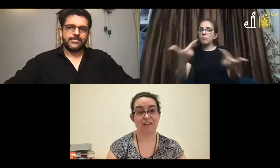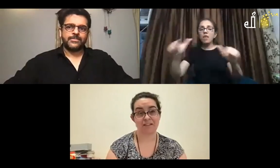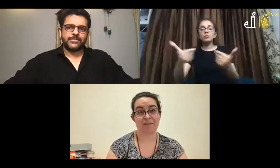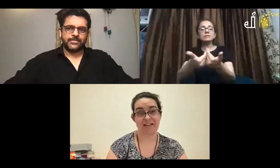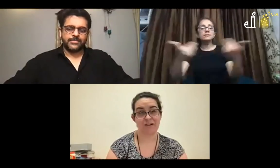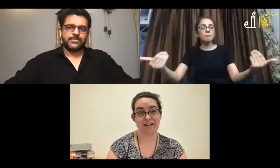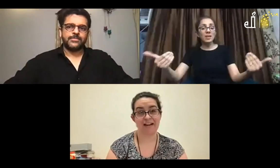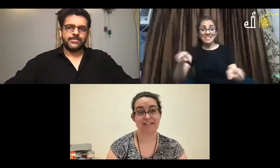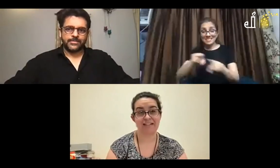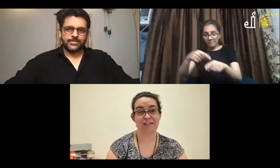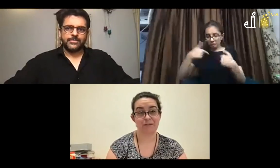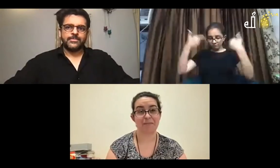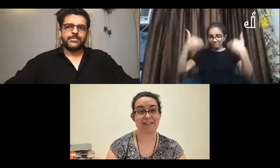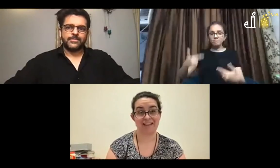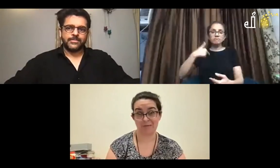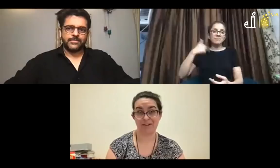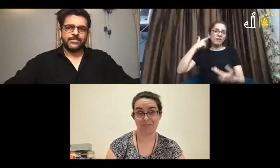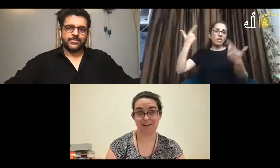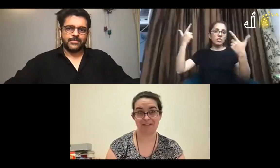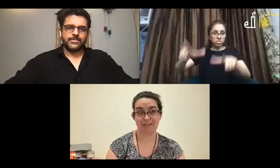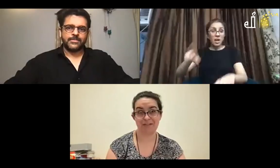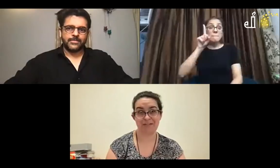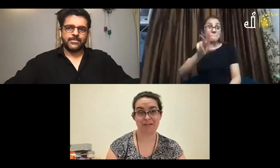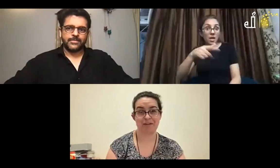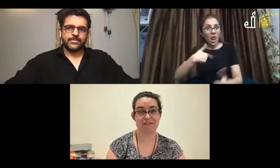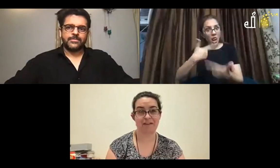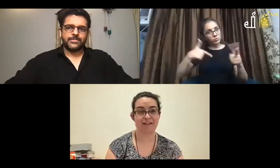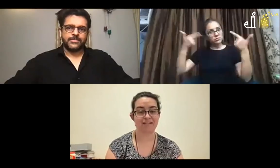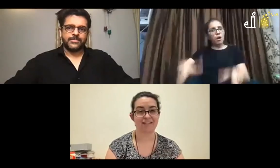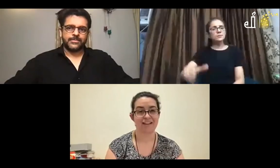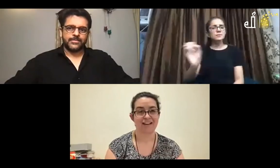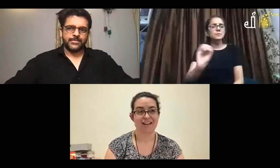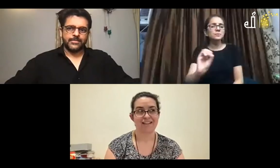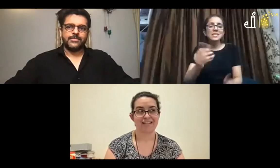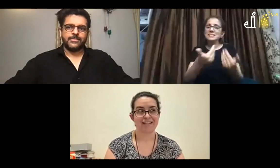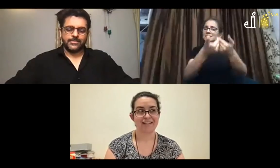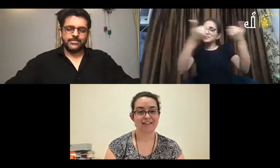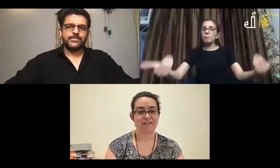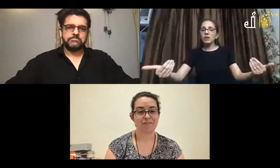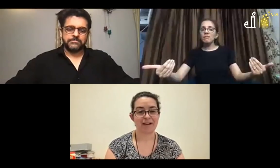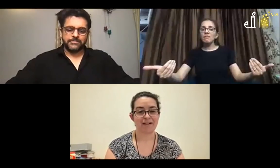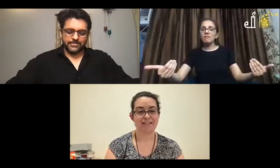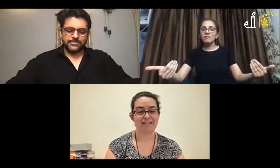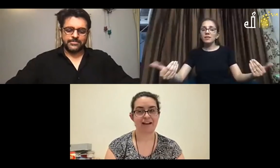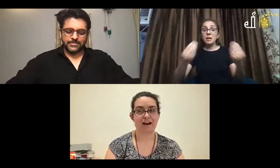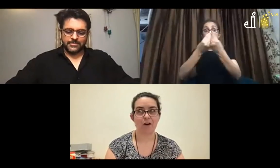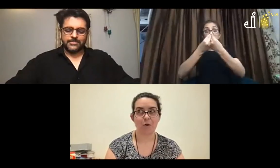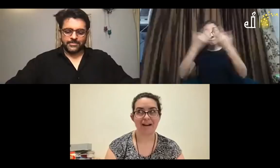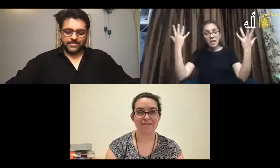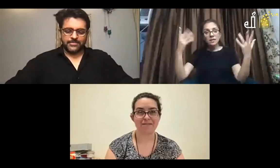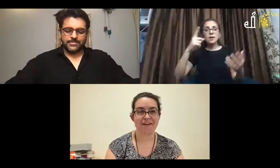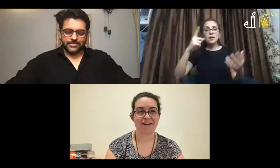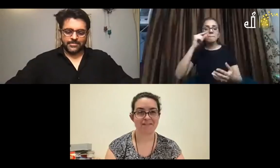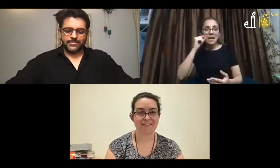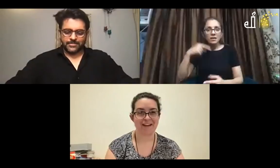when I lost my hearing, I didn't lose my language because they're two separate things, suddenly a lot of parents say, oh,